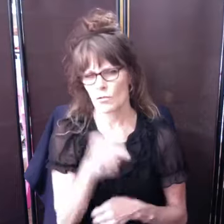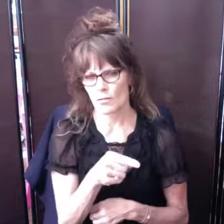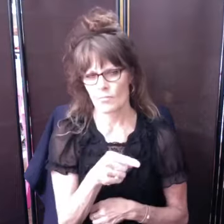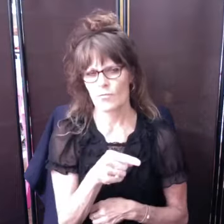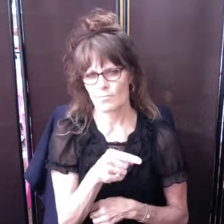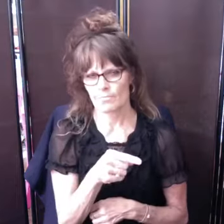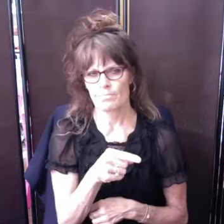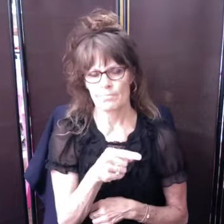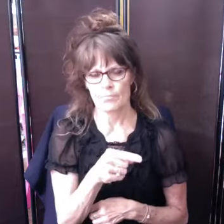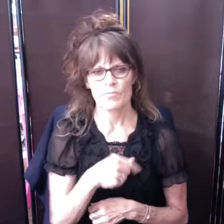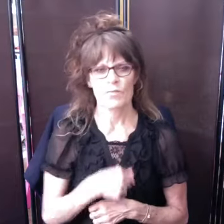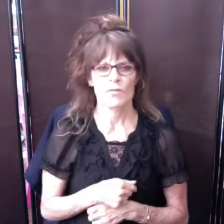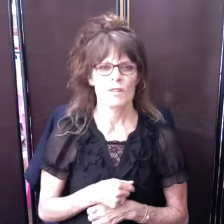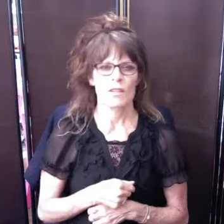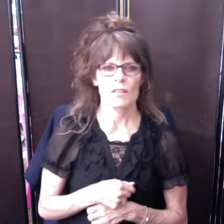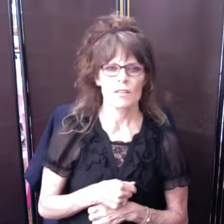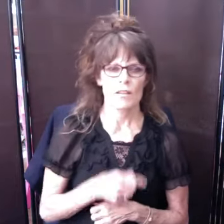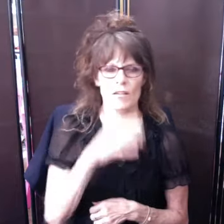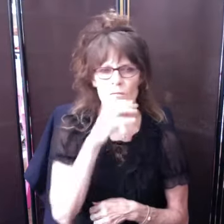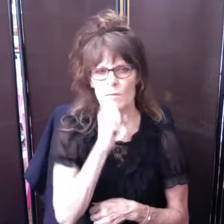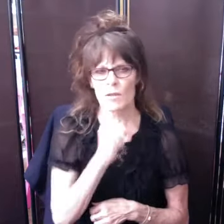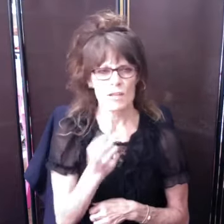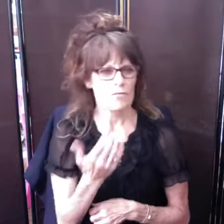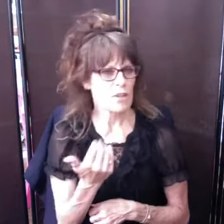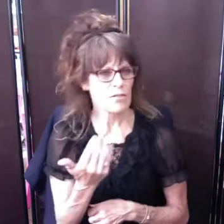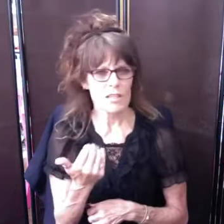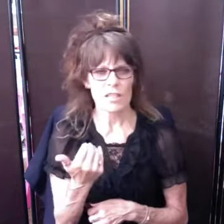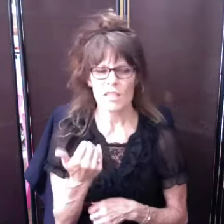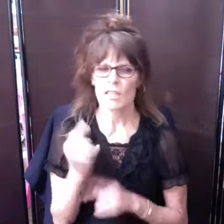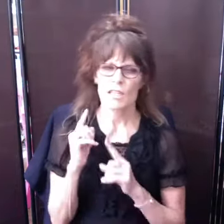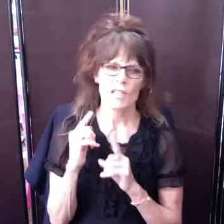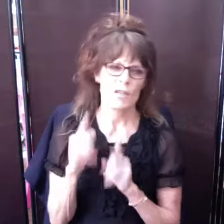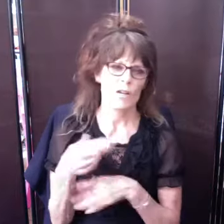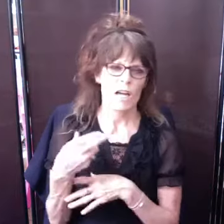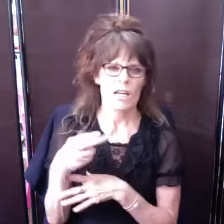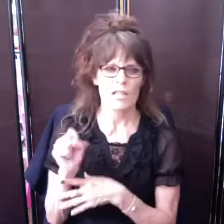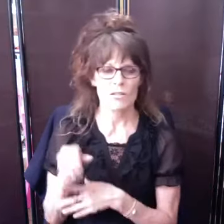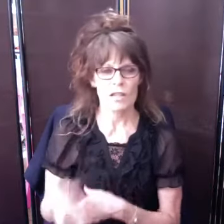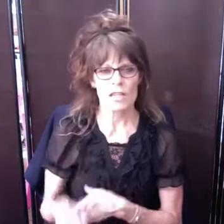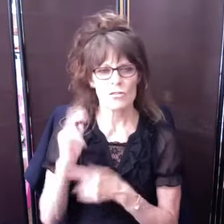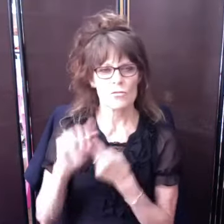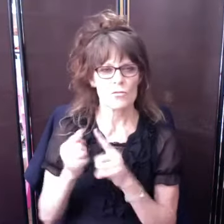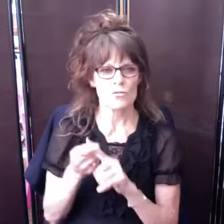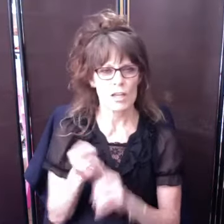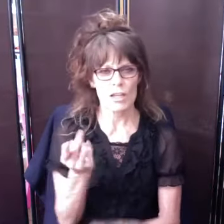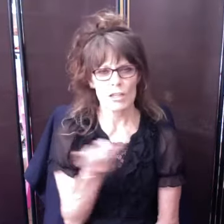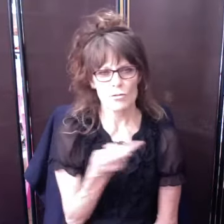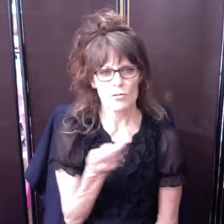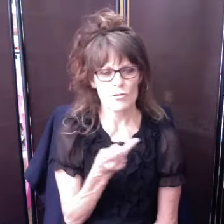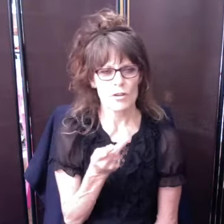So I was 15, a freshman at Woodrow Wilson High School in Dallas, Texas, and I had these two friends. They were identical twins. We were a triumvirate of nerds roaming